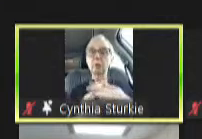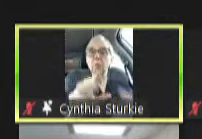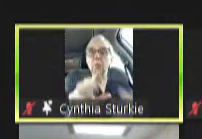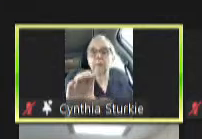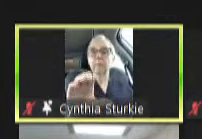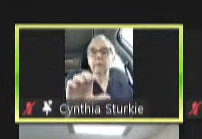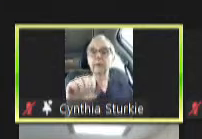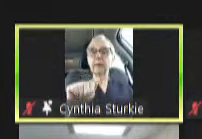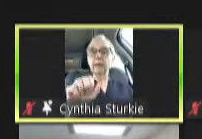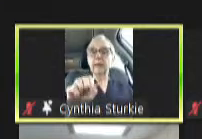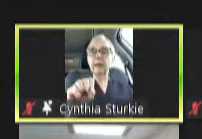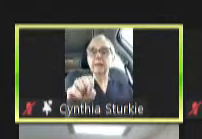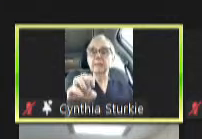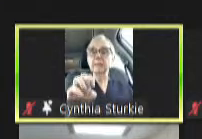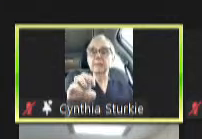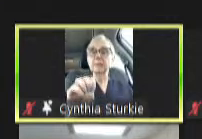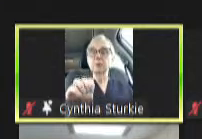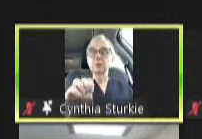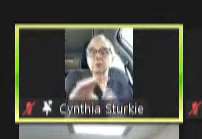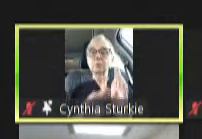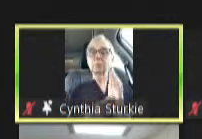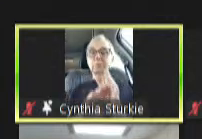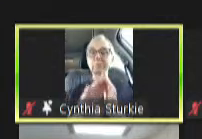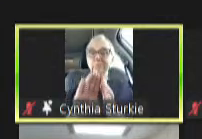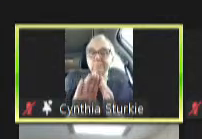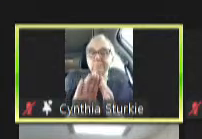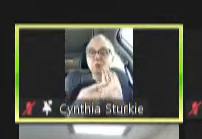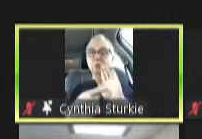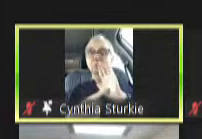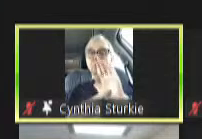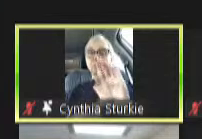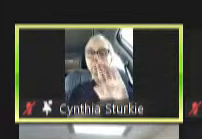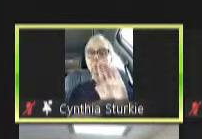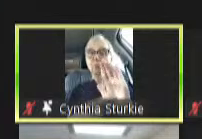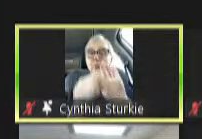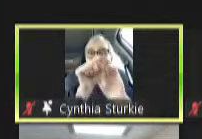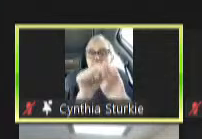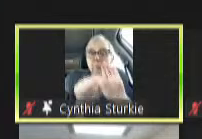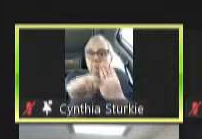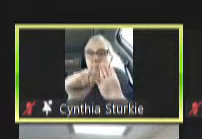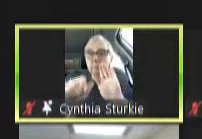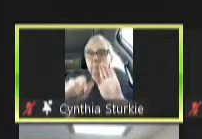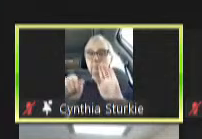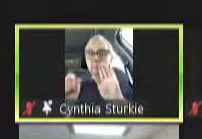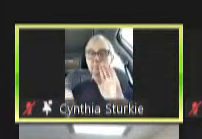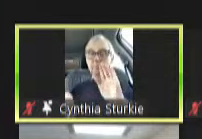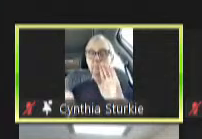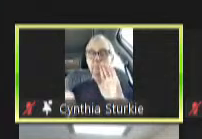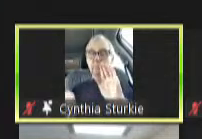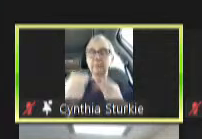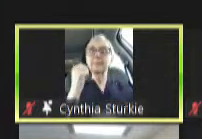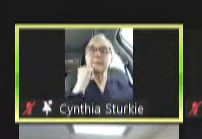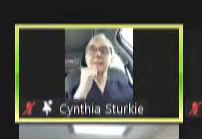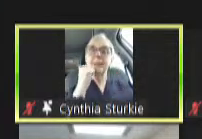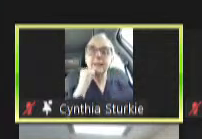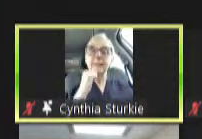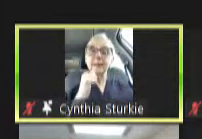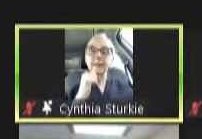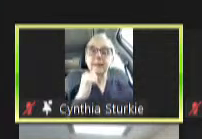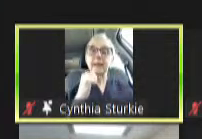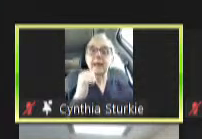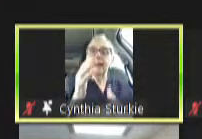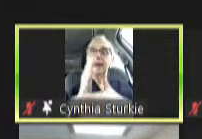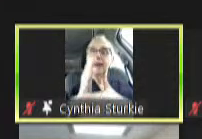again, each of the gray vertical bars here shows you our daily case counts in the state, and that red line is showing you our 7-day moving average